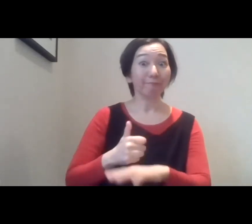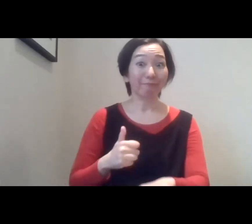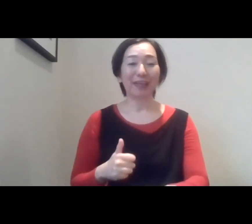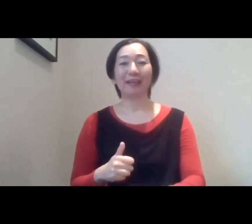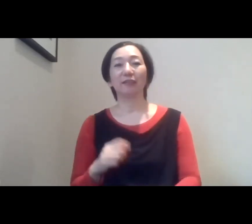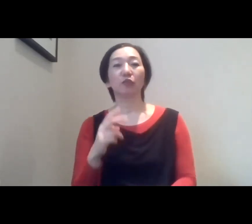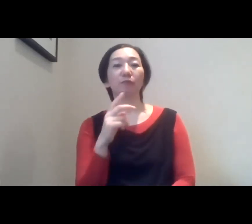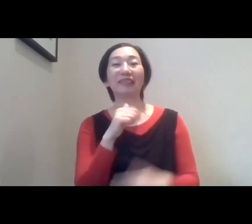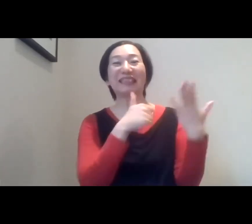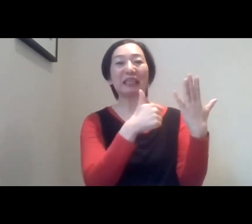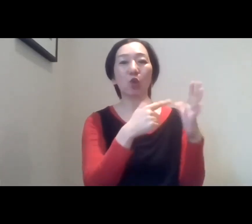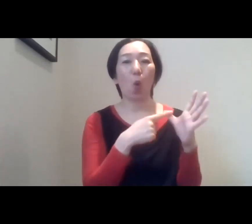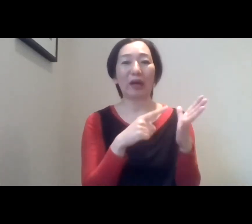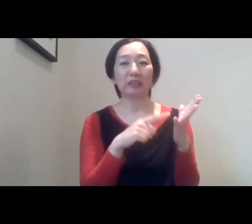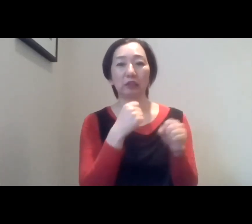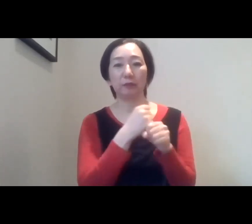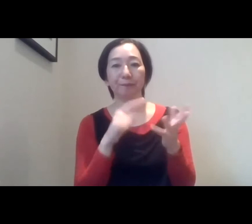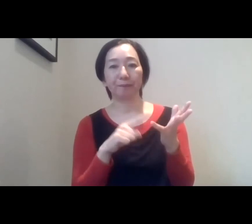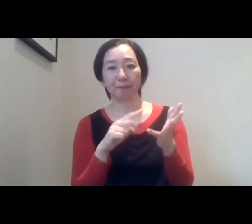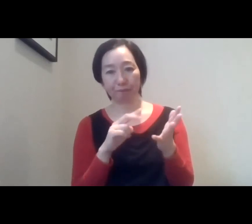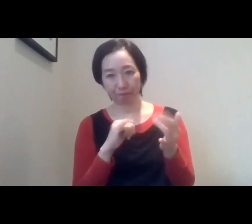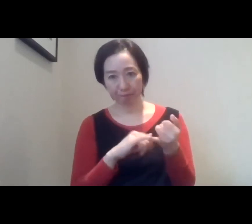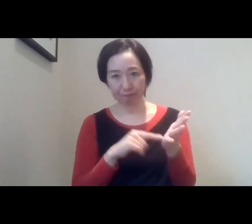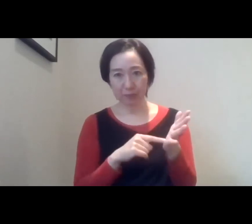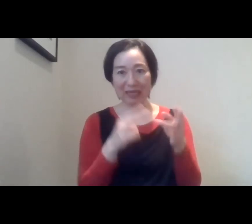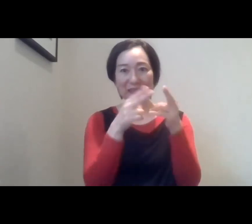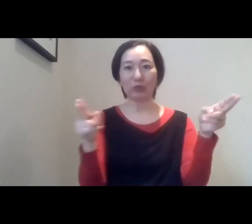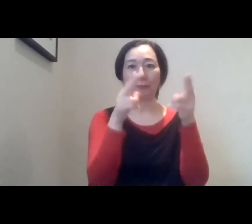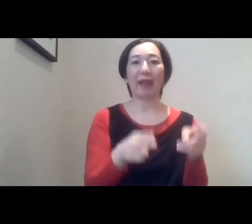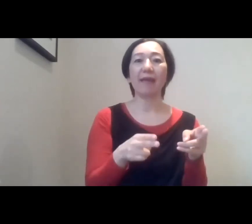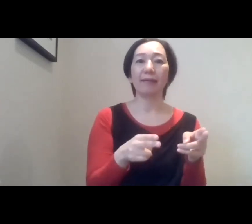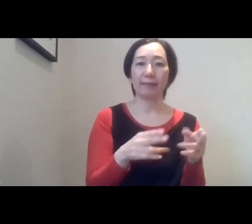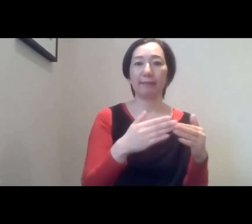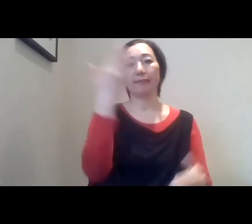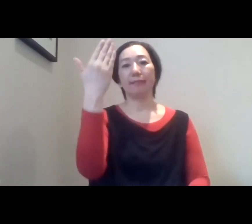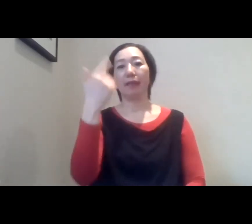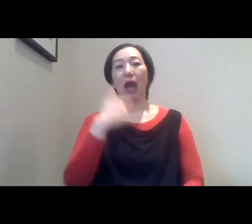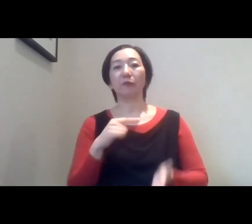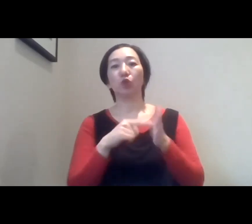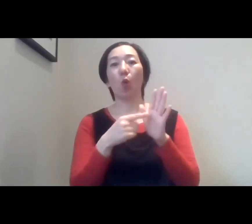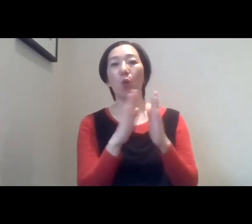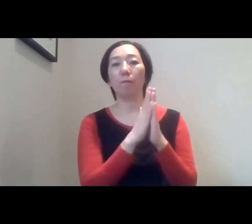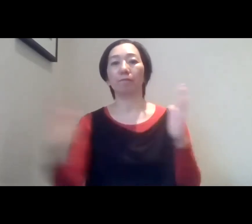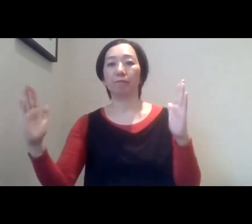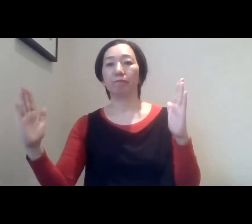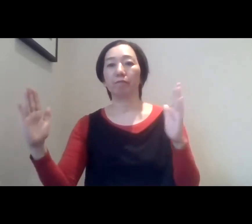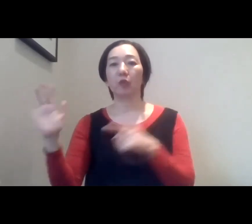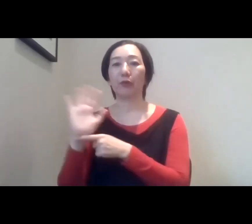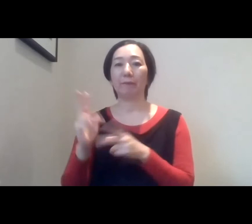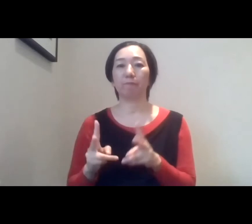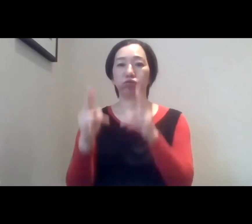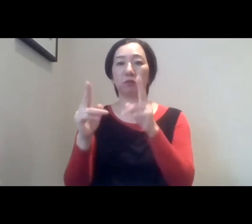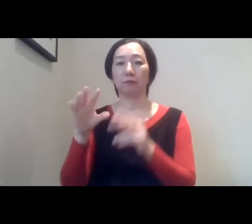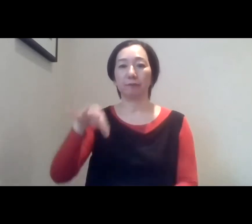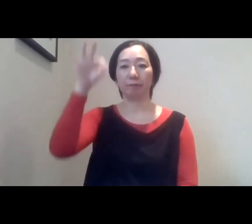actually put it on live stream yet, but we had it. So on the 6th of August in Hiroshima, in